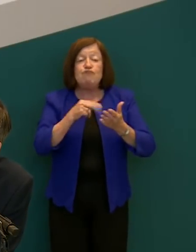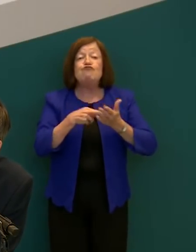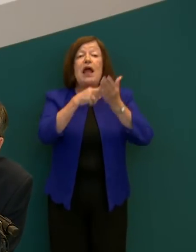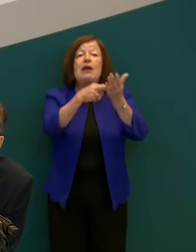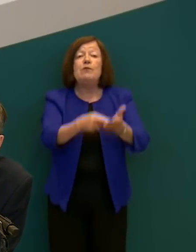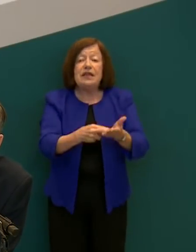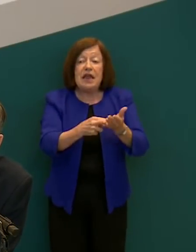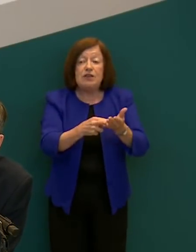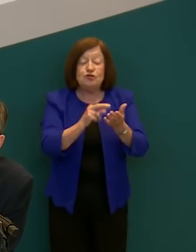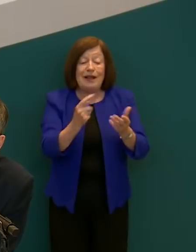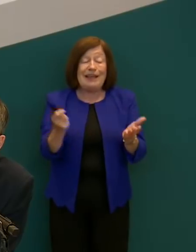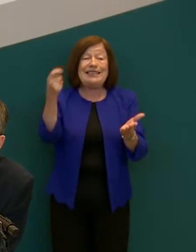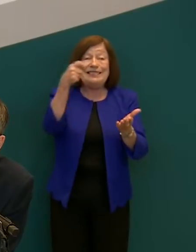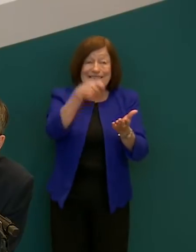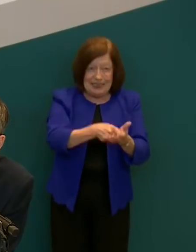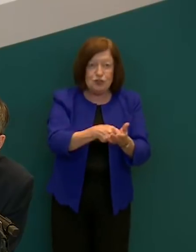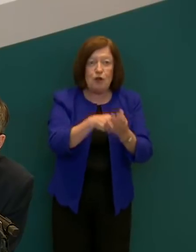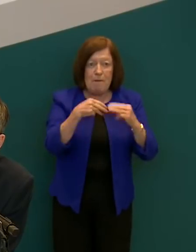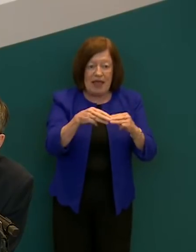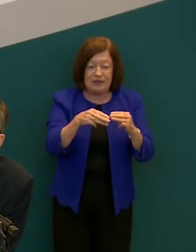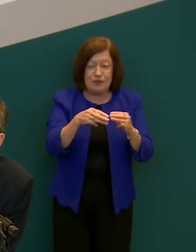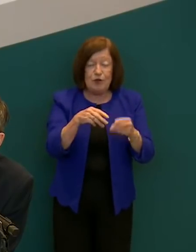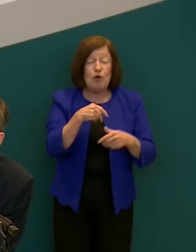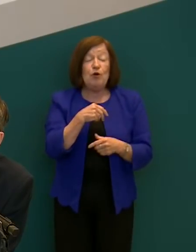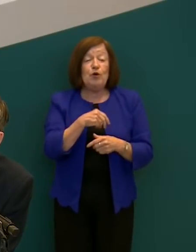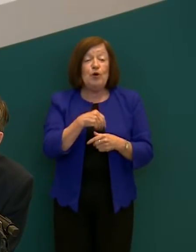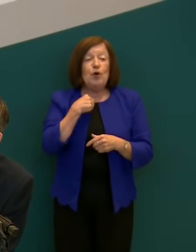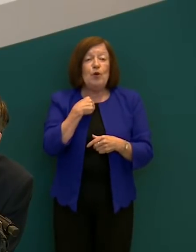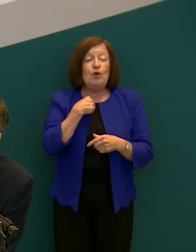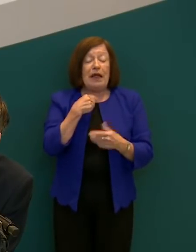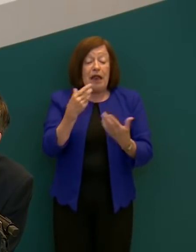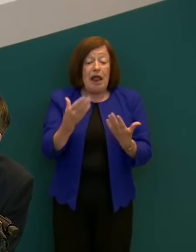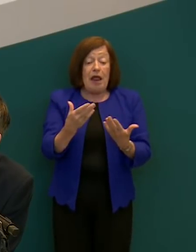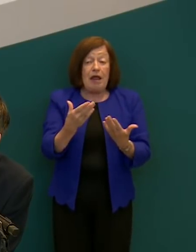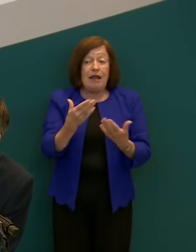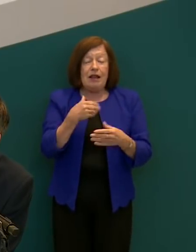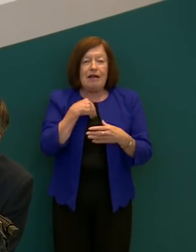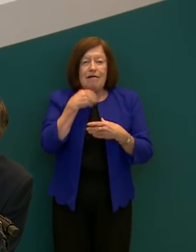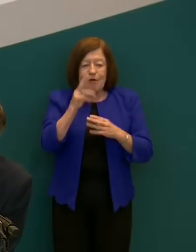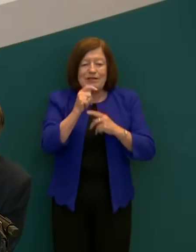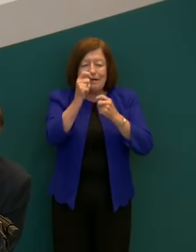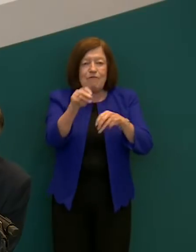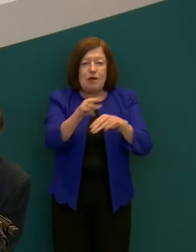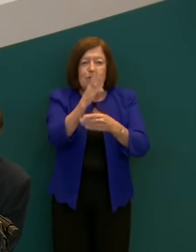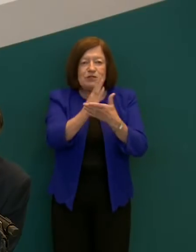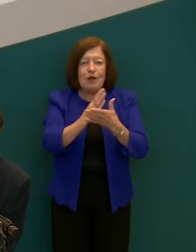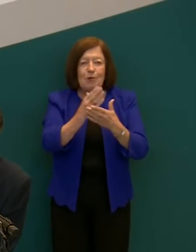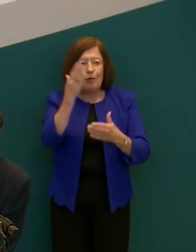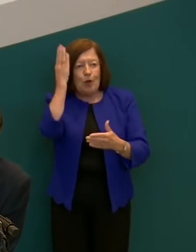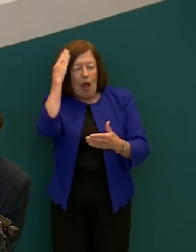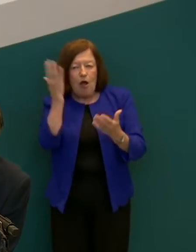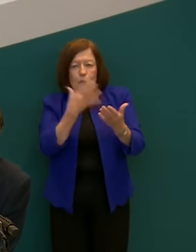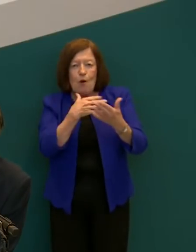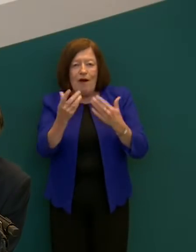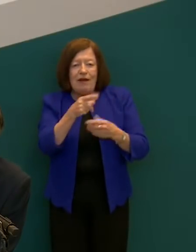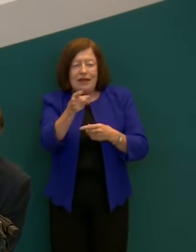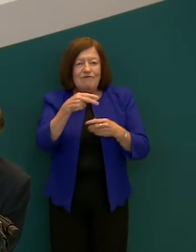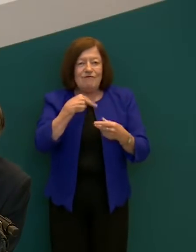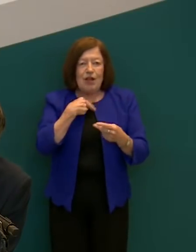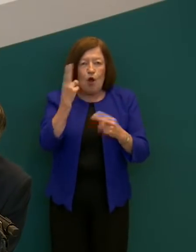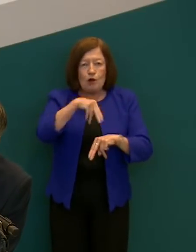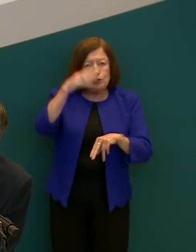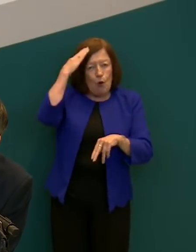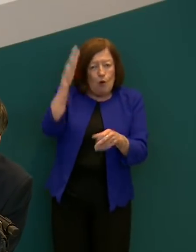recommendation for additional measures. And it really aims to give people some certainty in what is a very uncertain